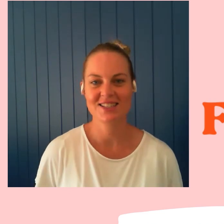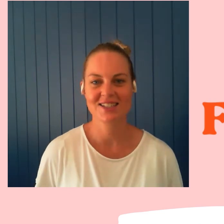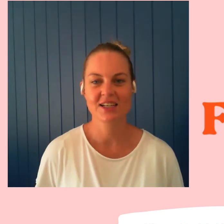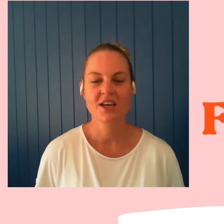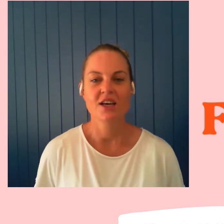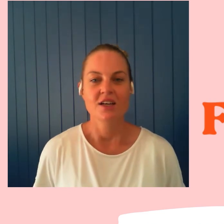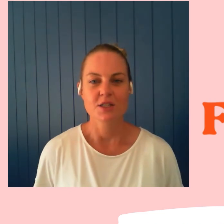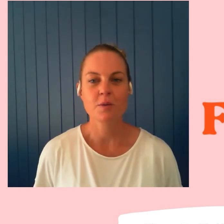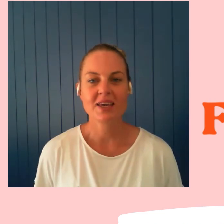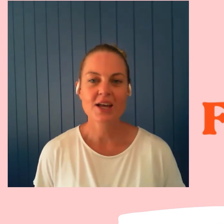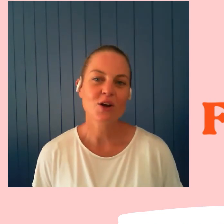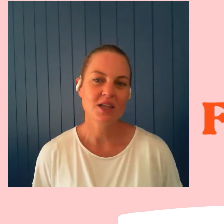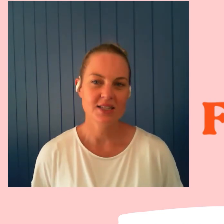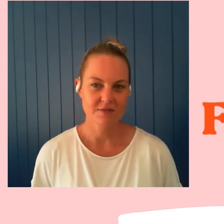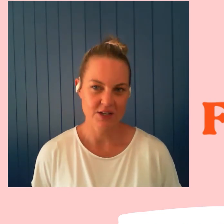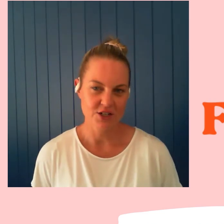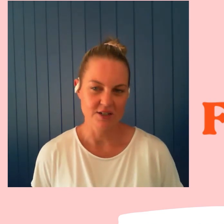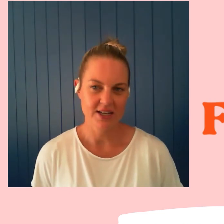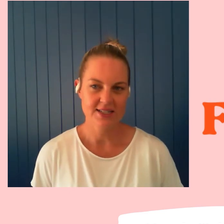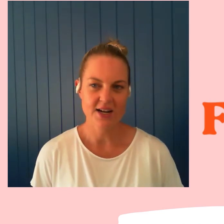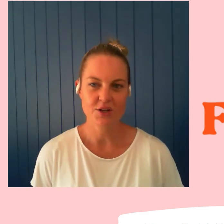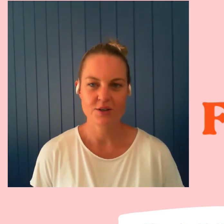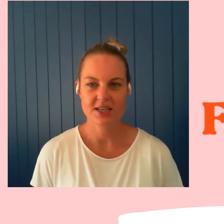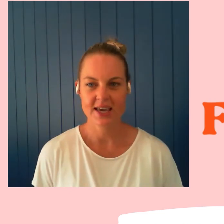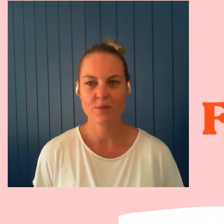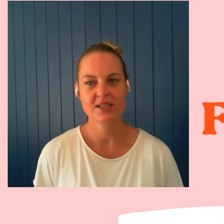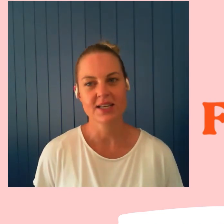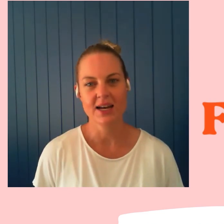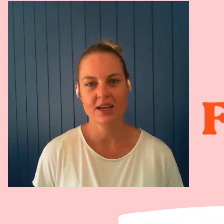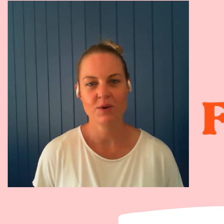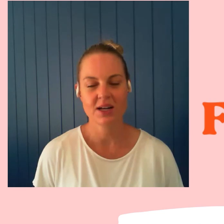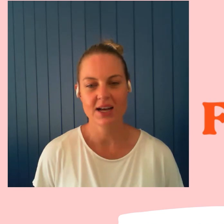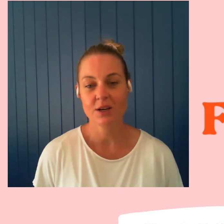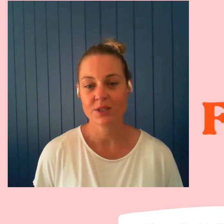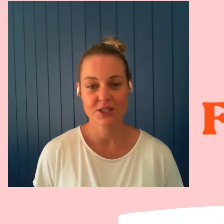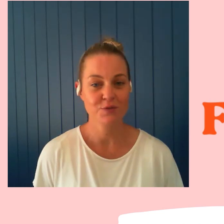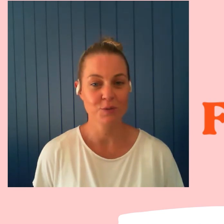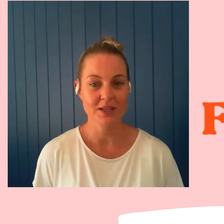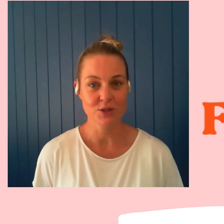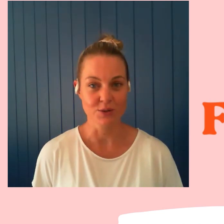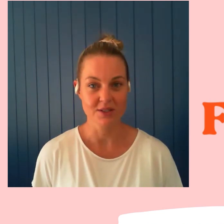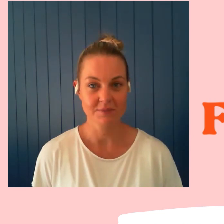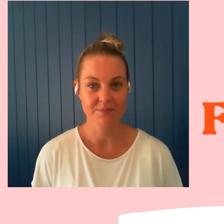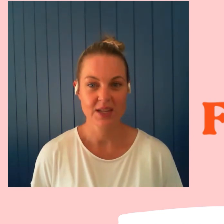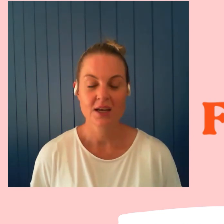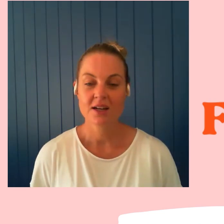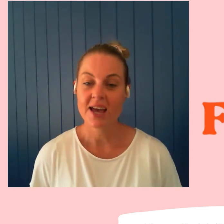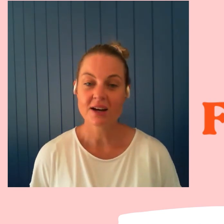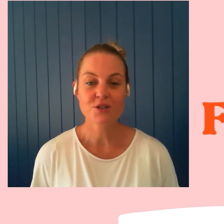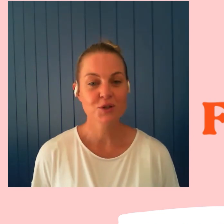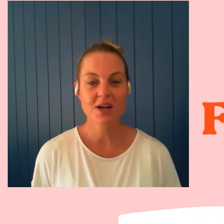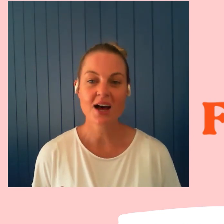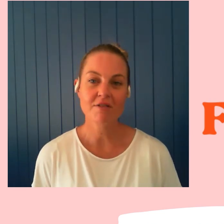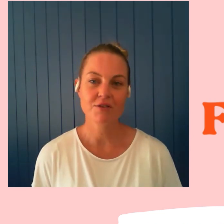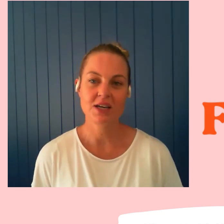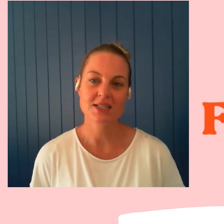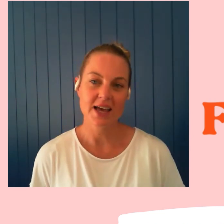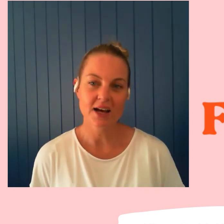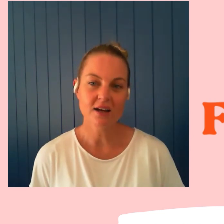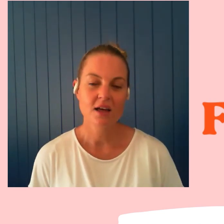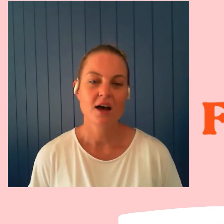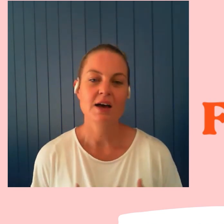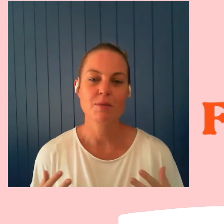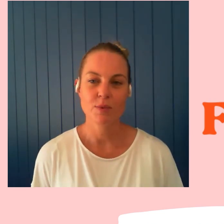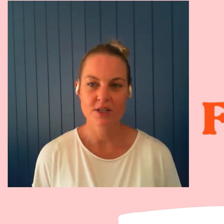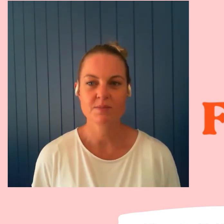the least. So we began early intervention and started using keyword signing when Nadia was just 4 months old. Now, 2.5, 3 years